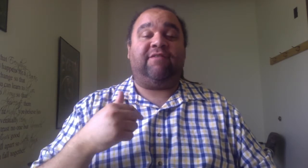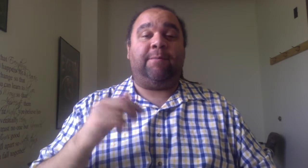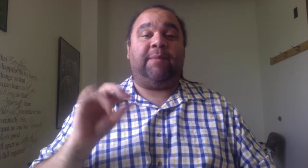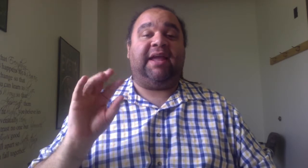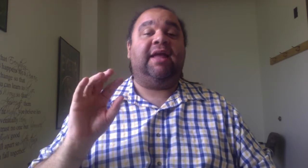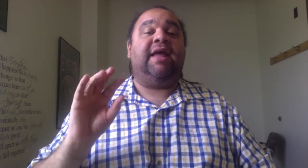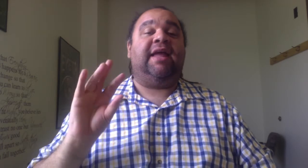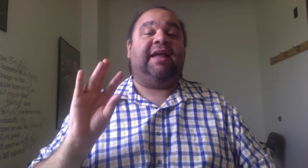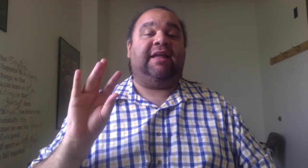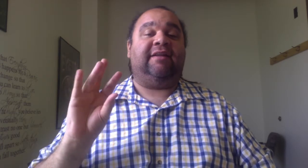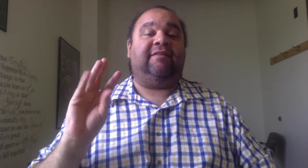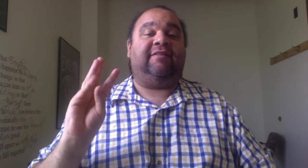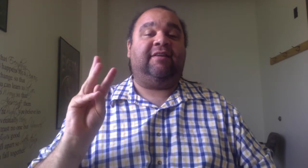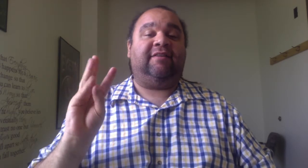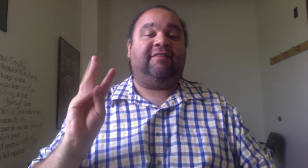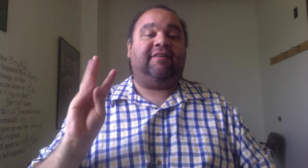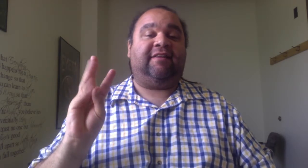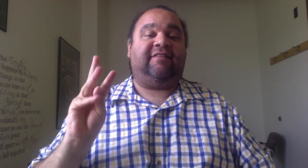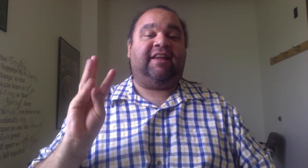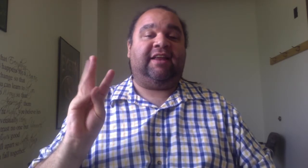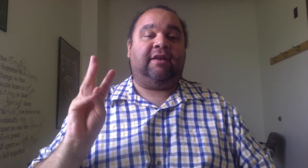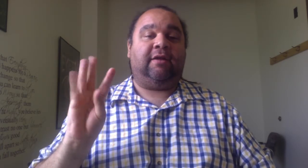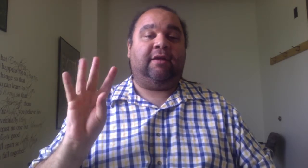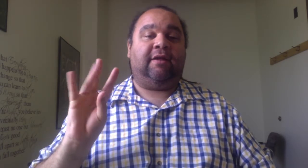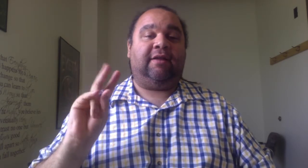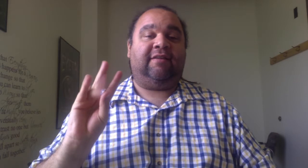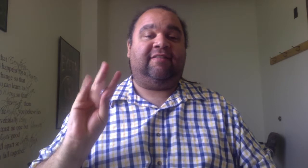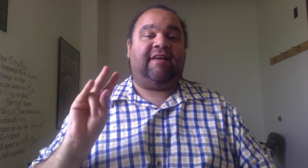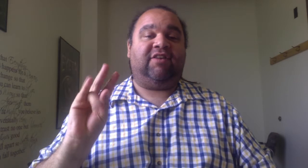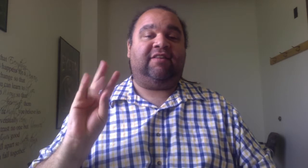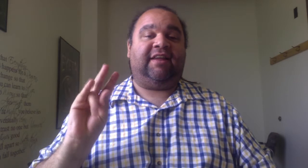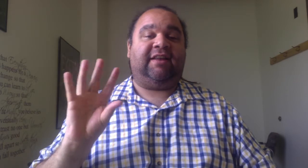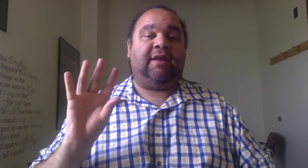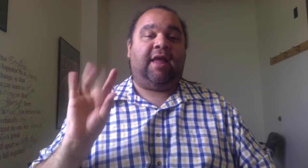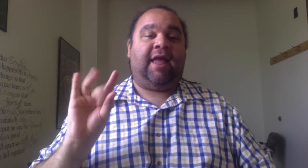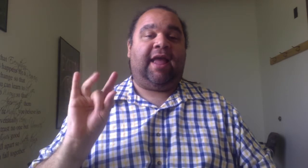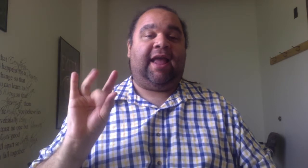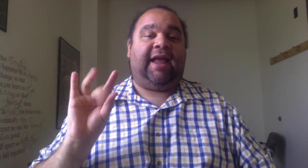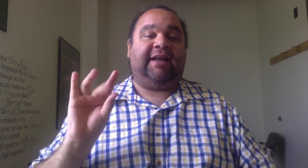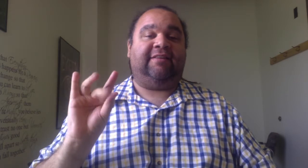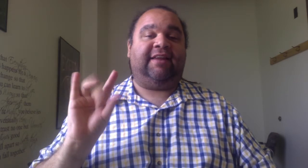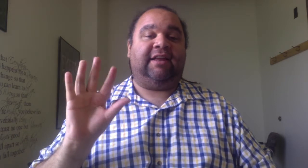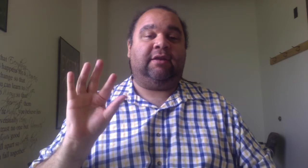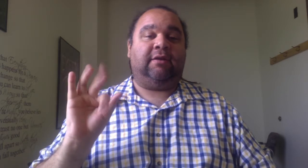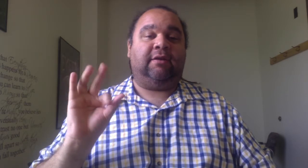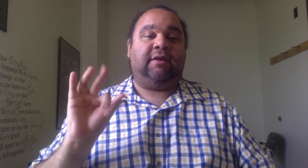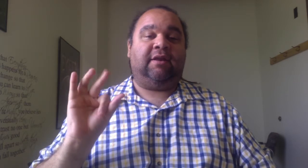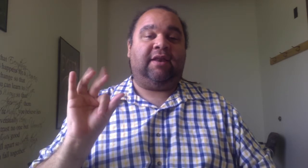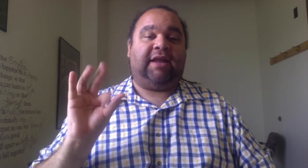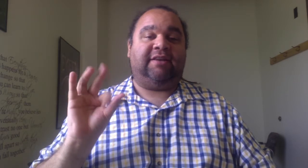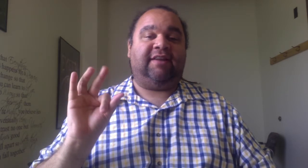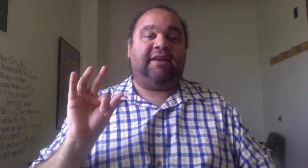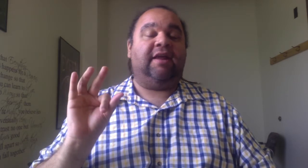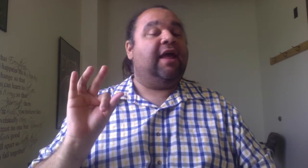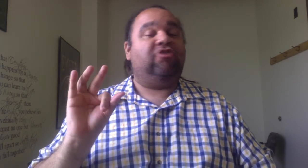me, is 16, 17, 18, 19. Just